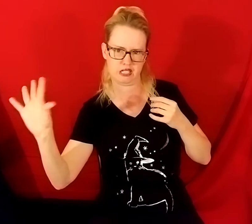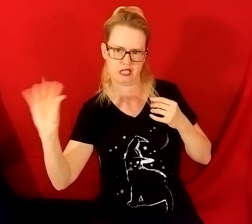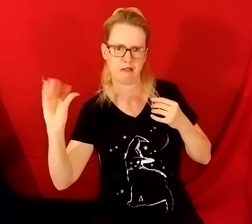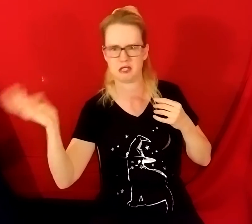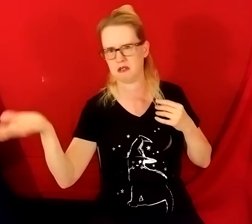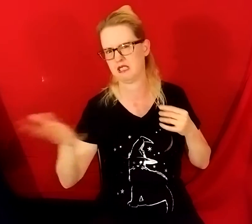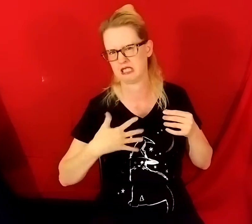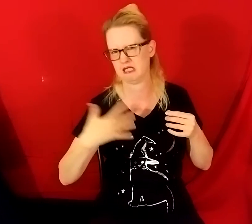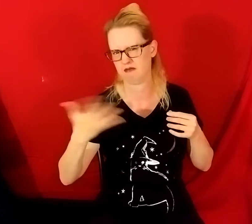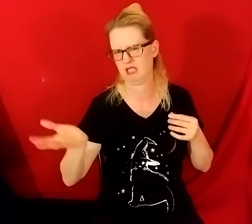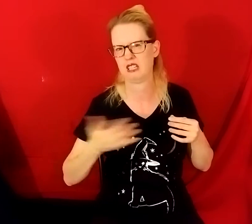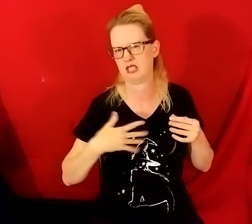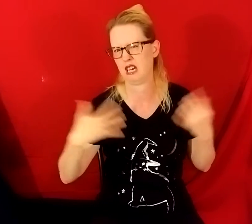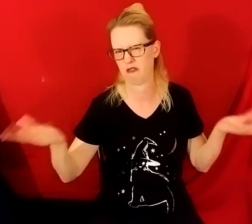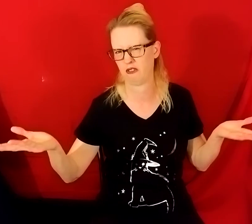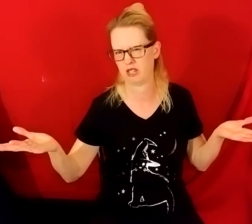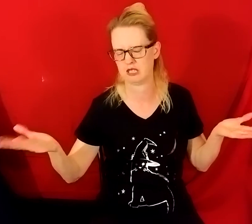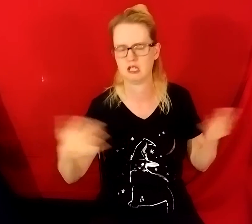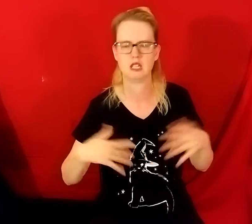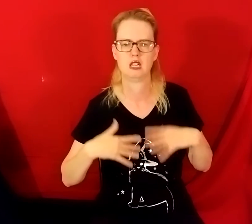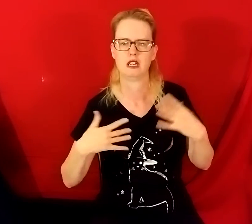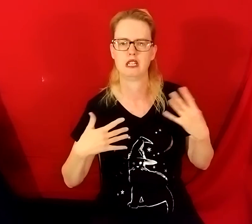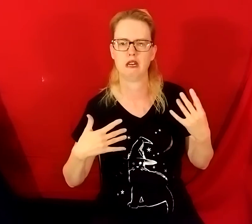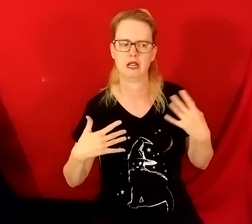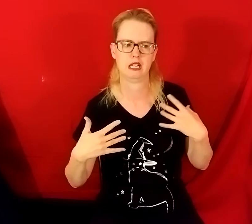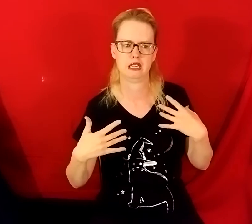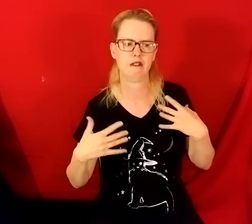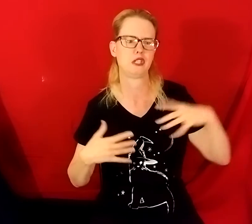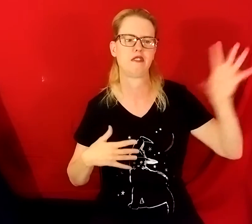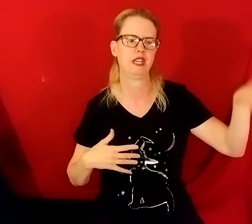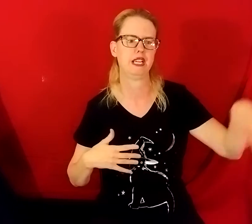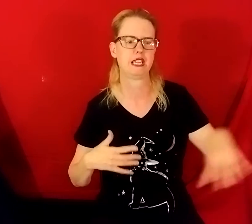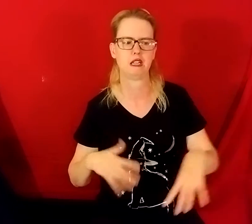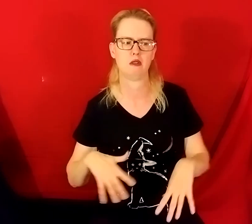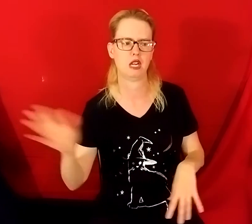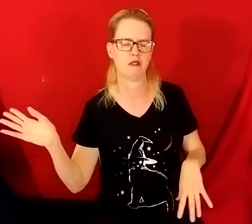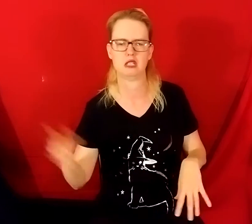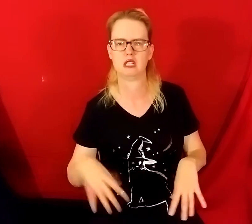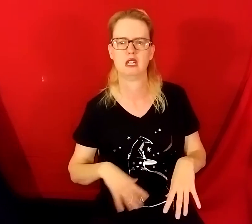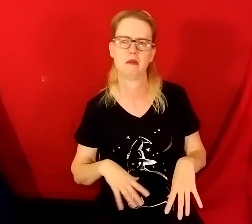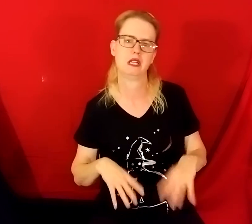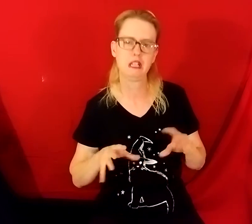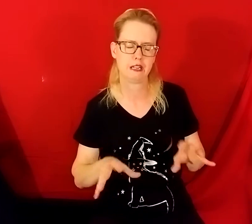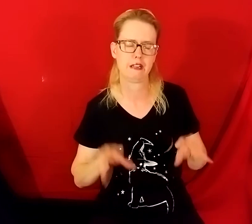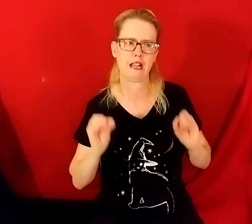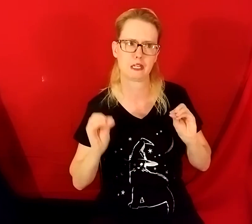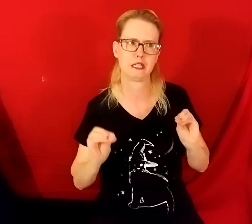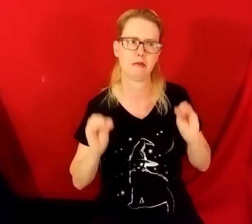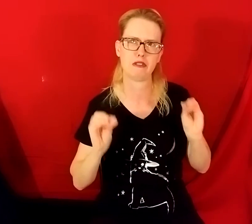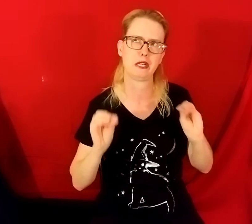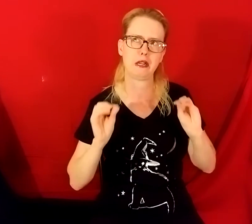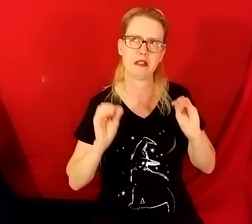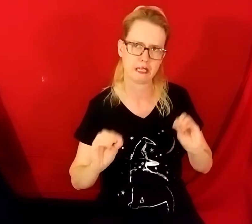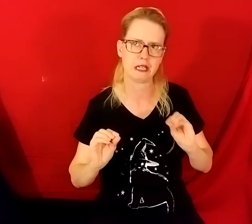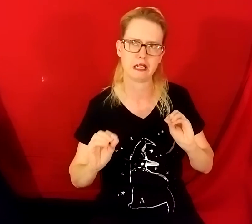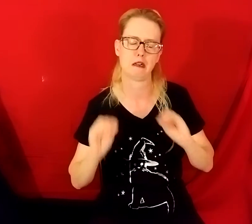was a lot, you know, that's not real, you know, that was just fake, and whatever, but this is actually a movie, can see yourself